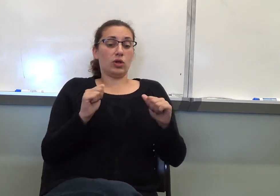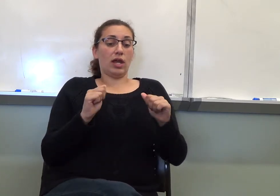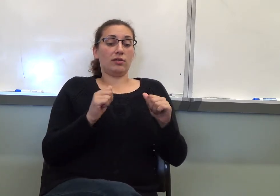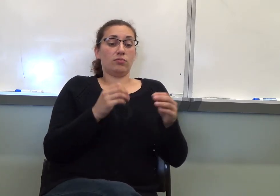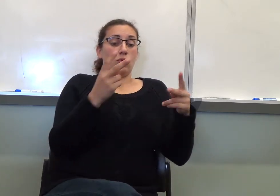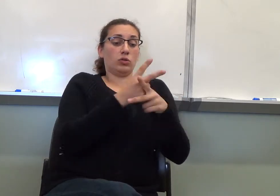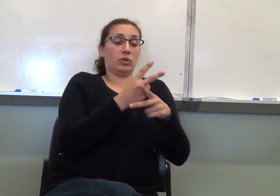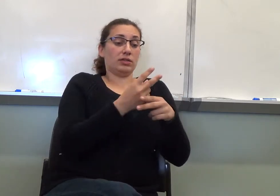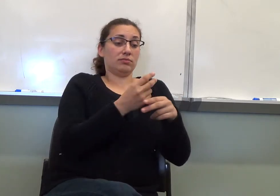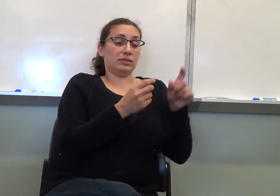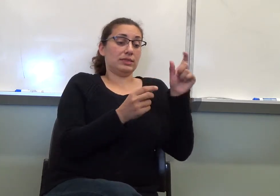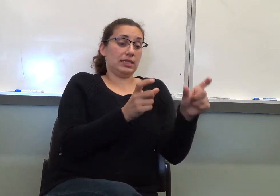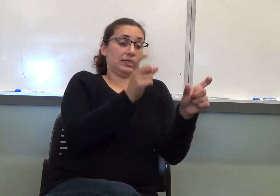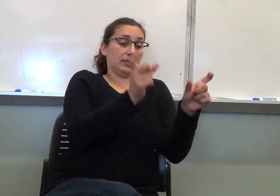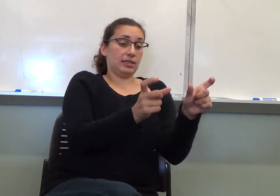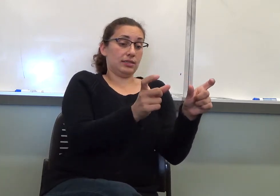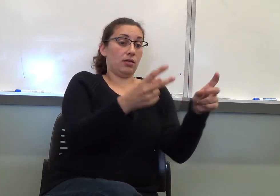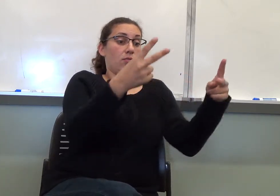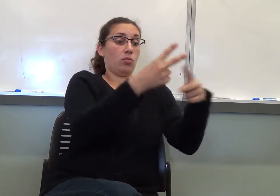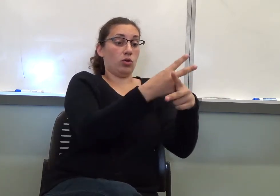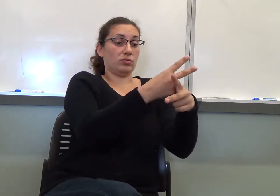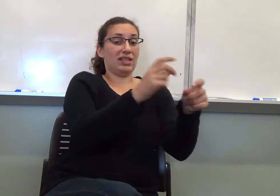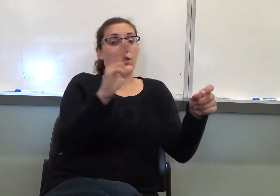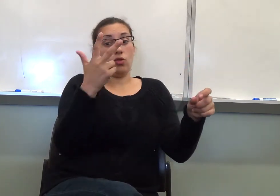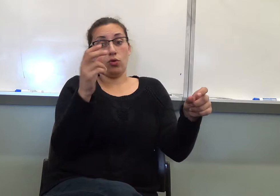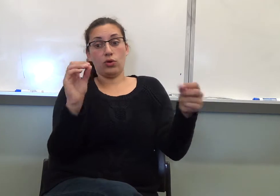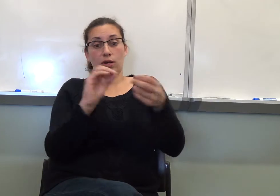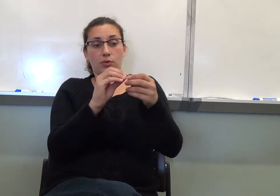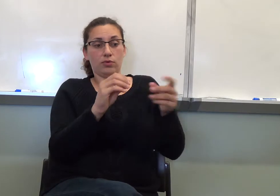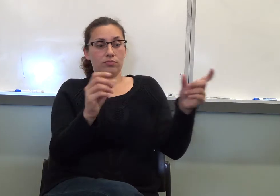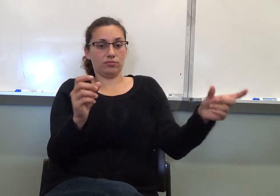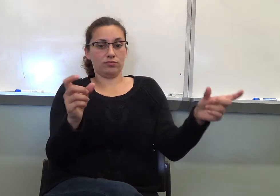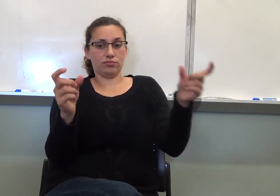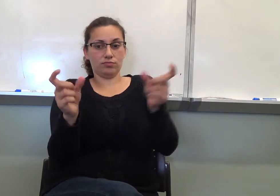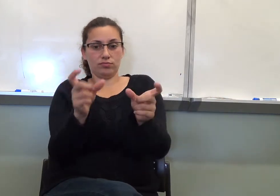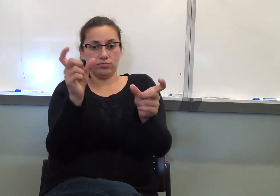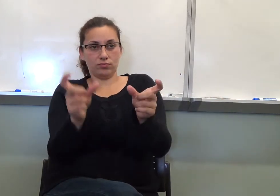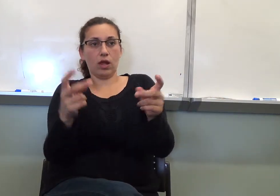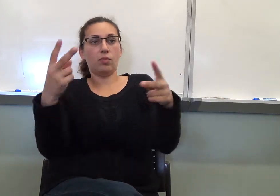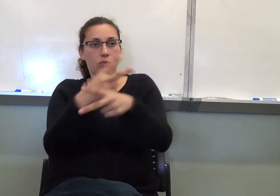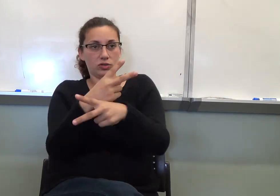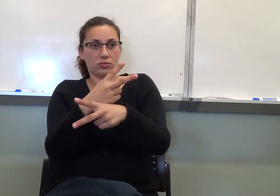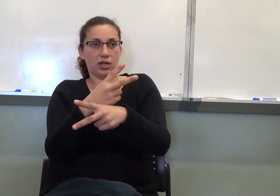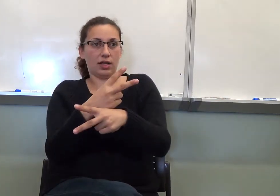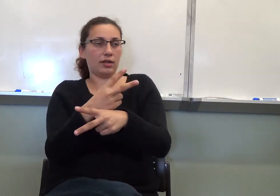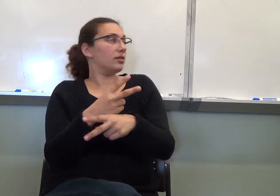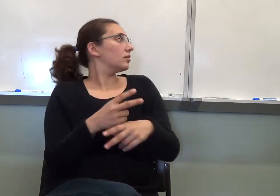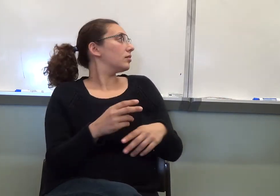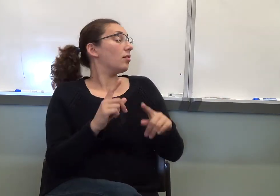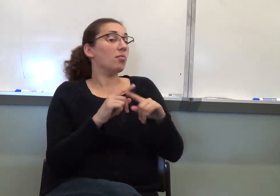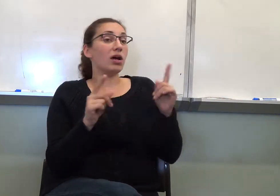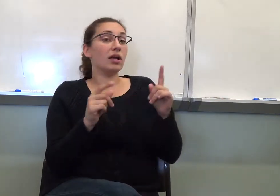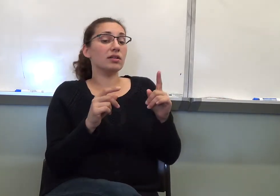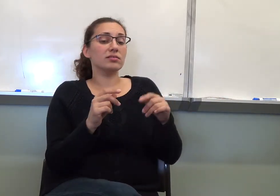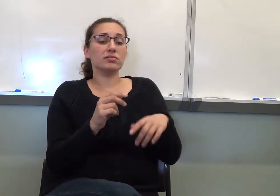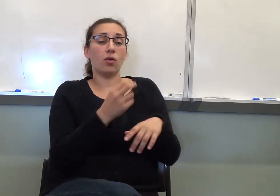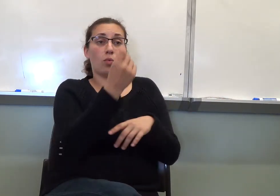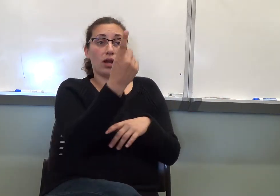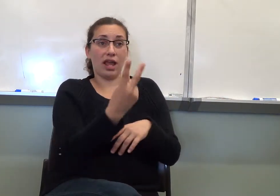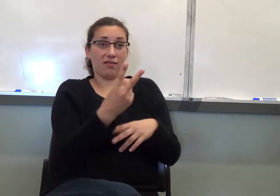by another one and so forth. So the associative property says, instead of multiplying the 1/2 times the A, which you can't do if you